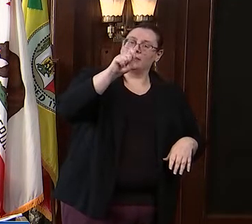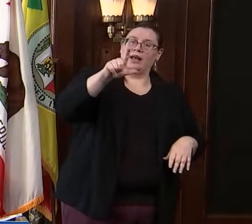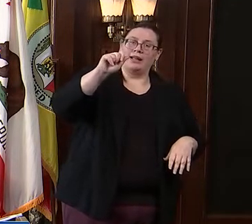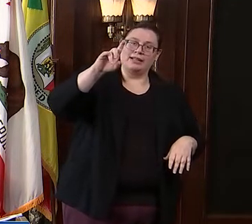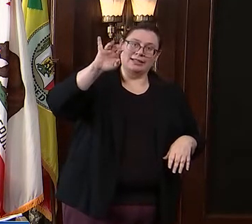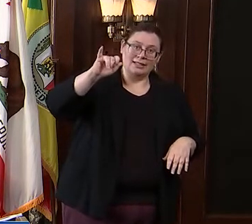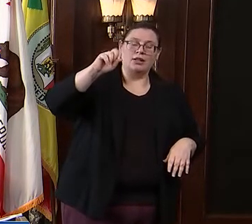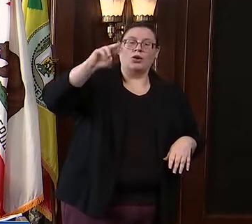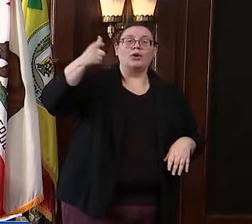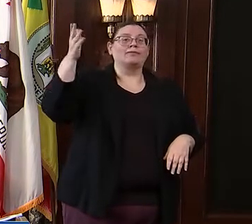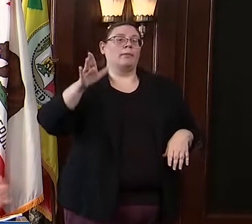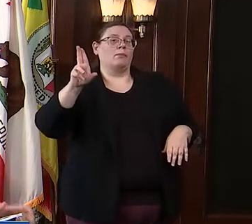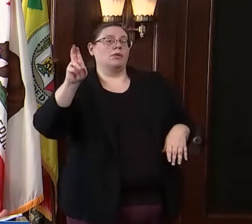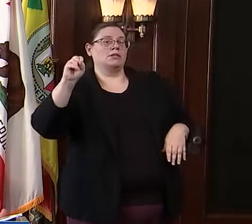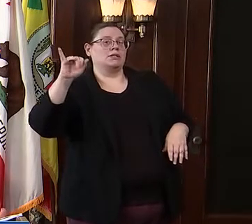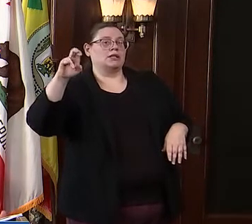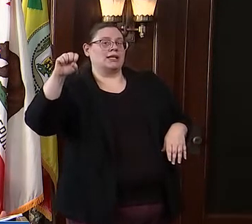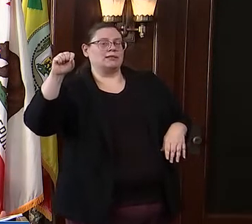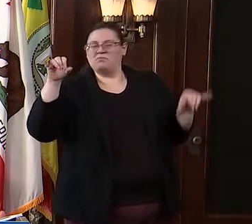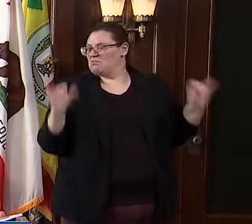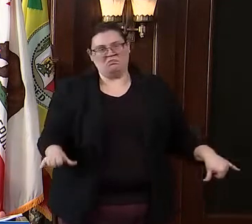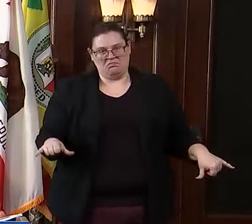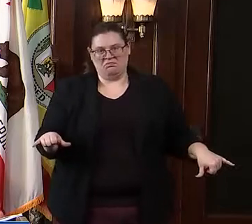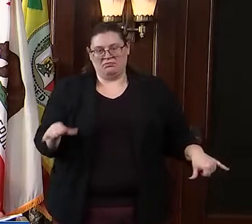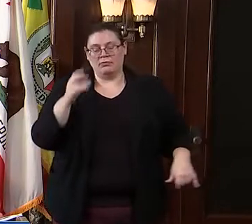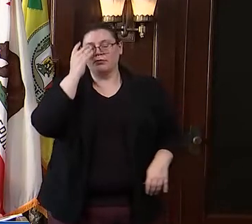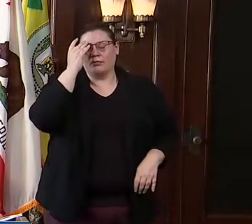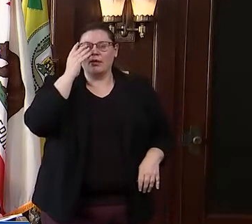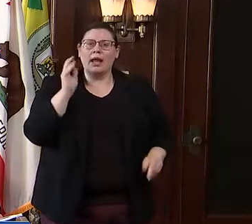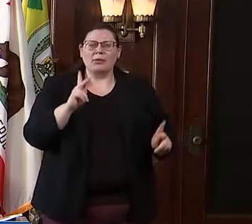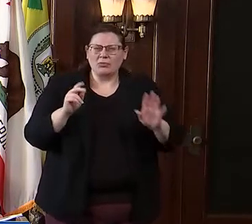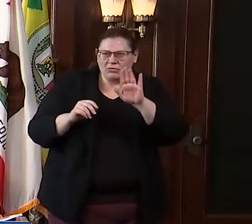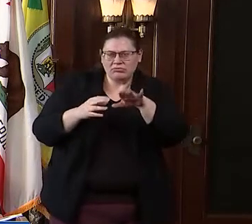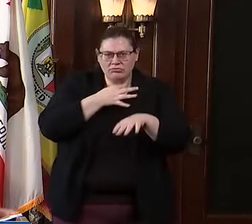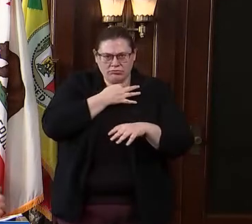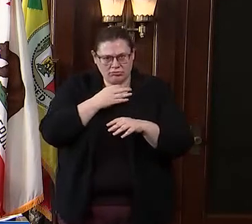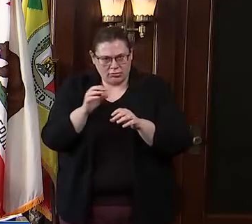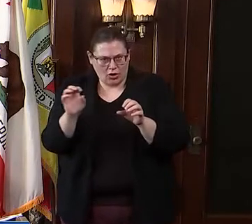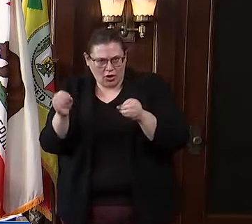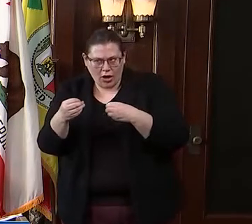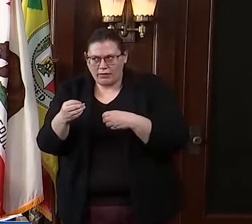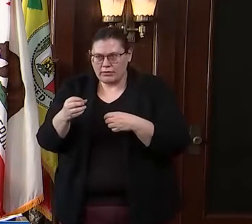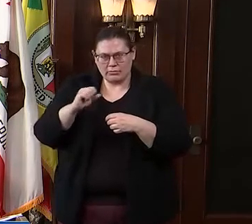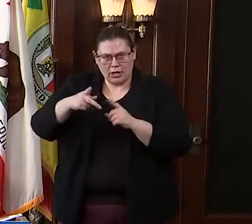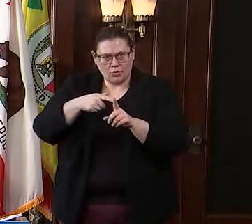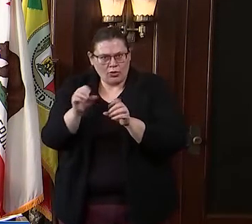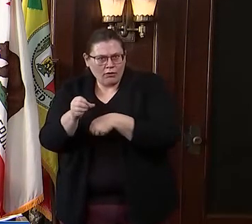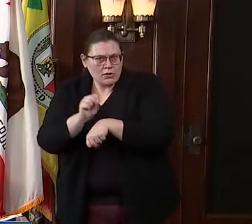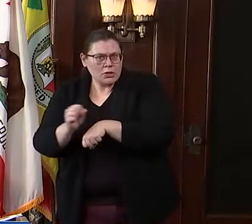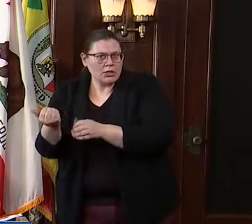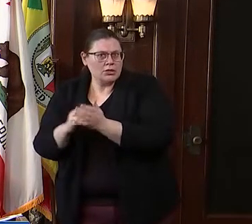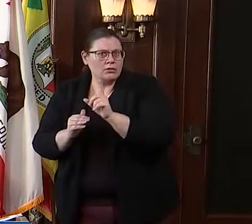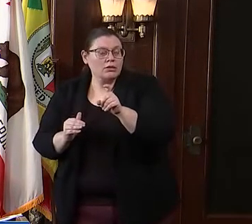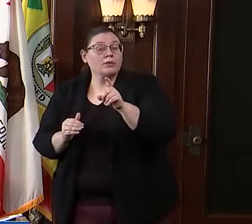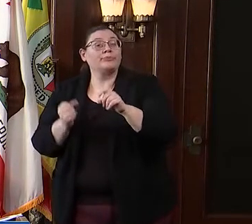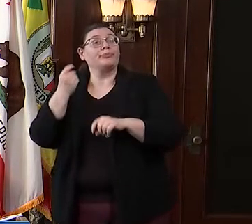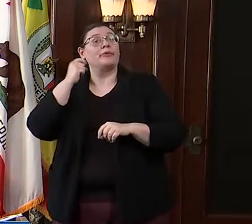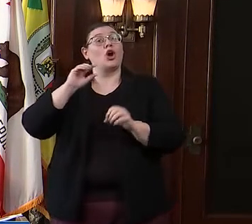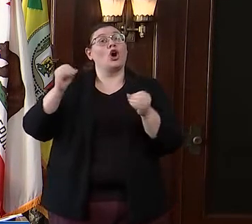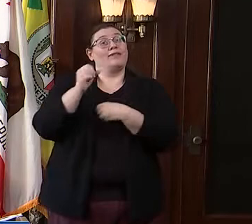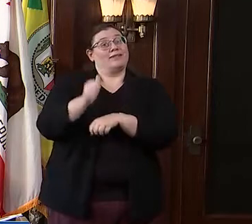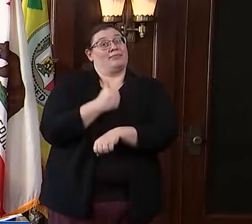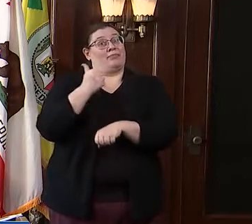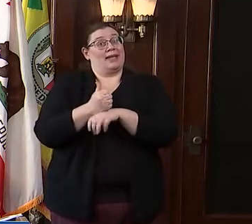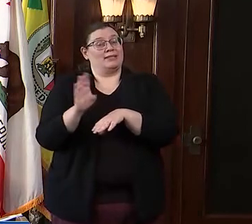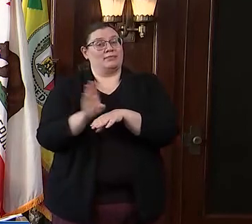coronavirus.lacity.org/business. I know a lot of people are asking too about offices, when they can get back to work. Office-based